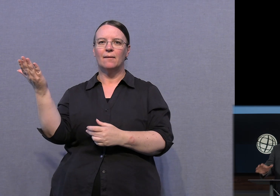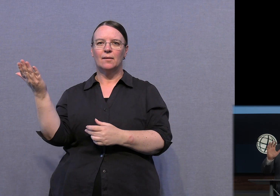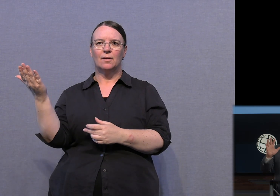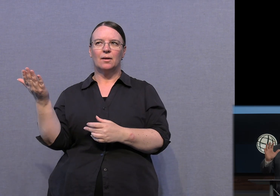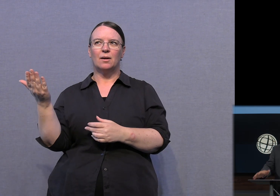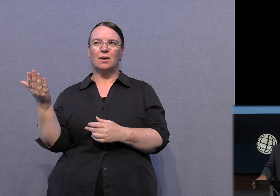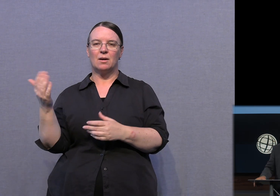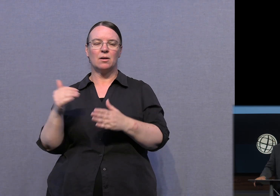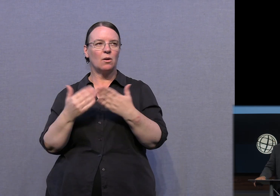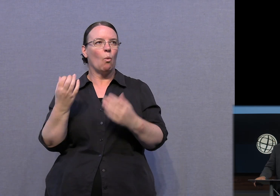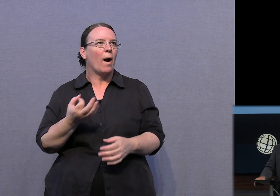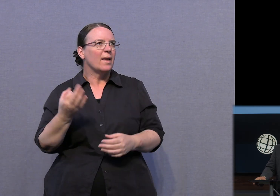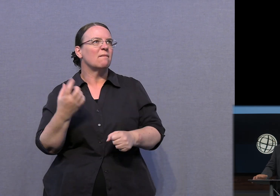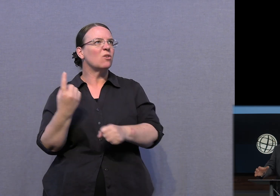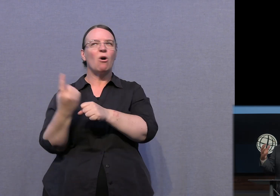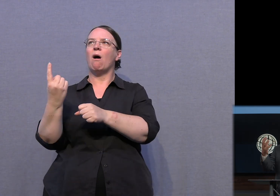God to speak in such